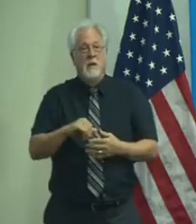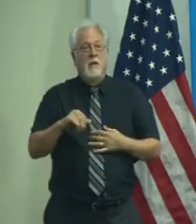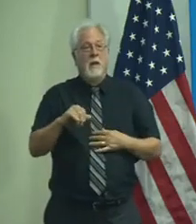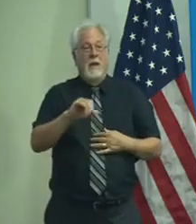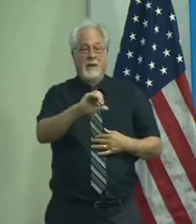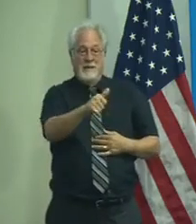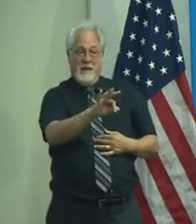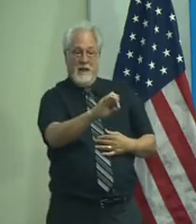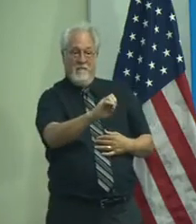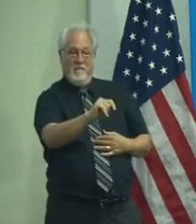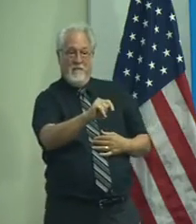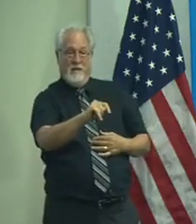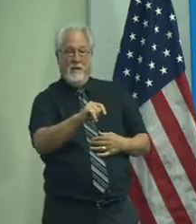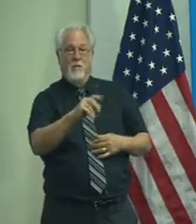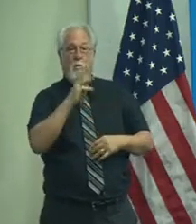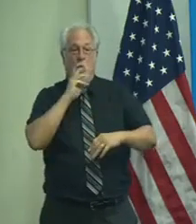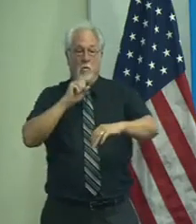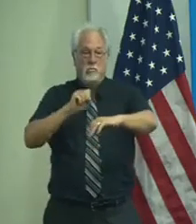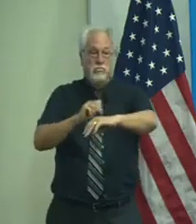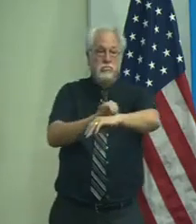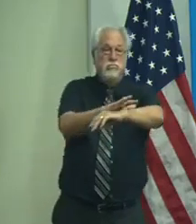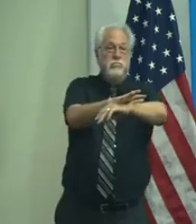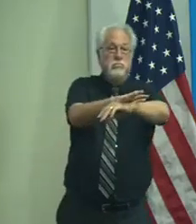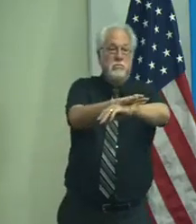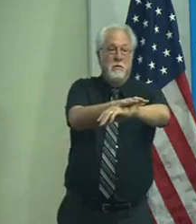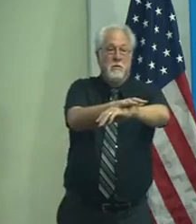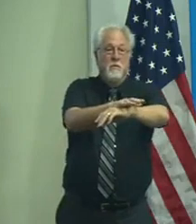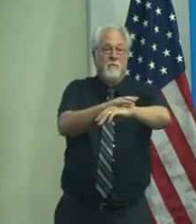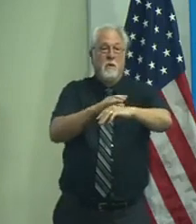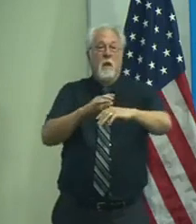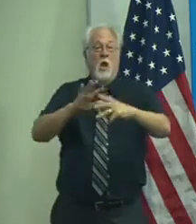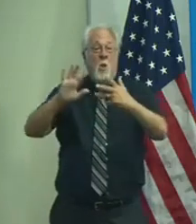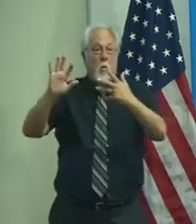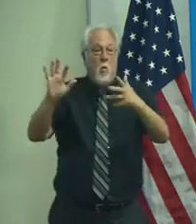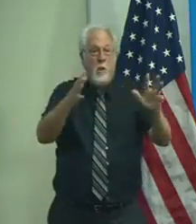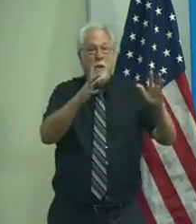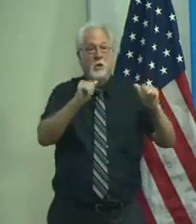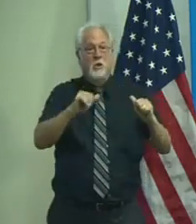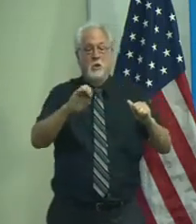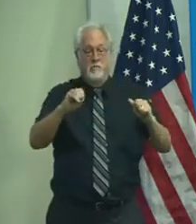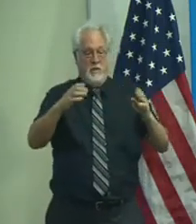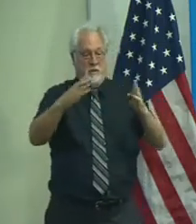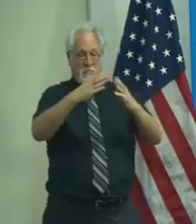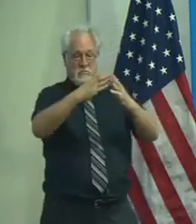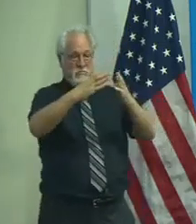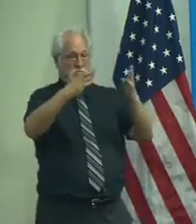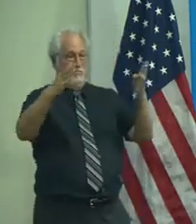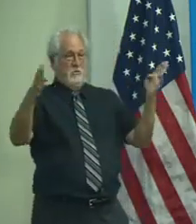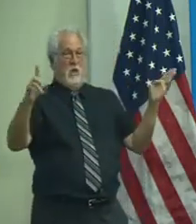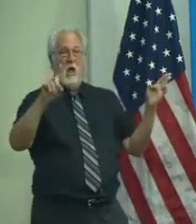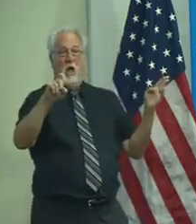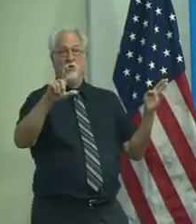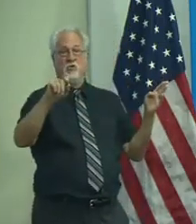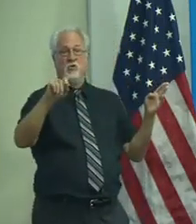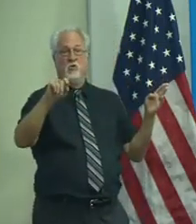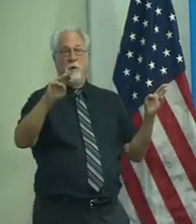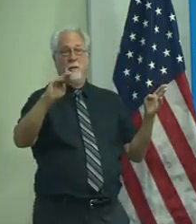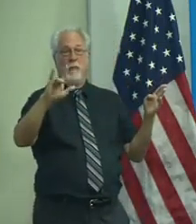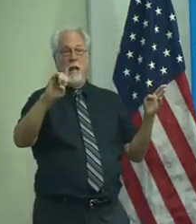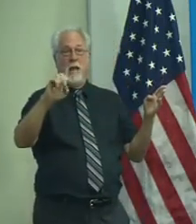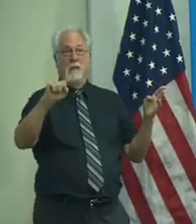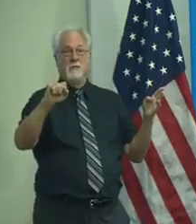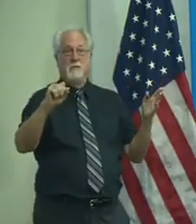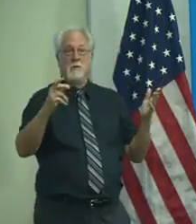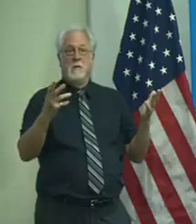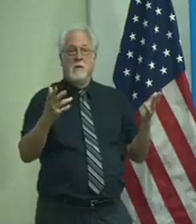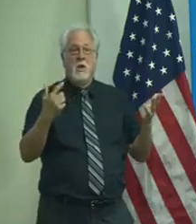of storm surge, if you know that the wind field could extend out 120 miles or so. I